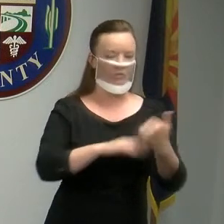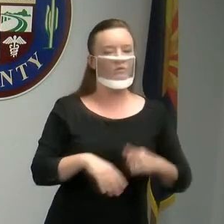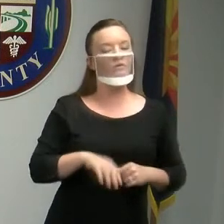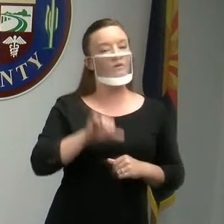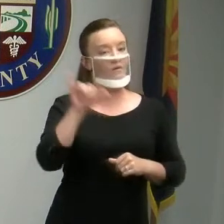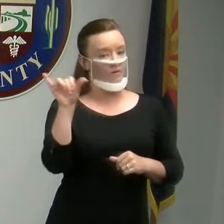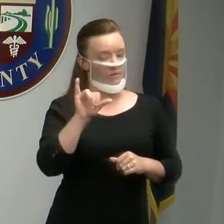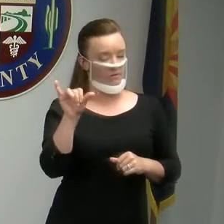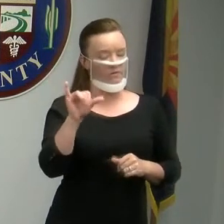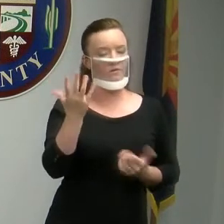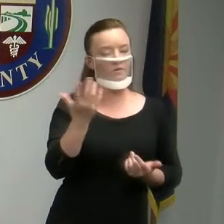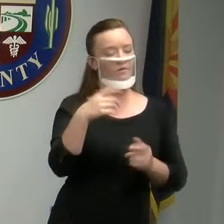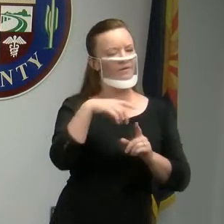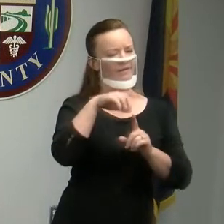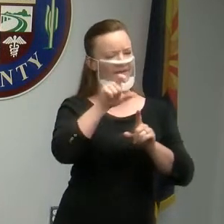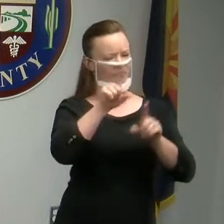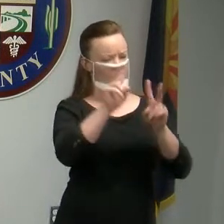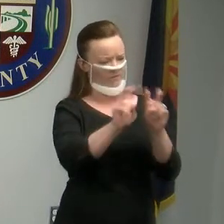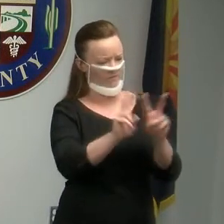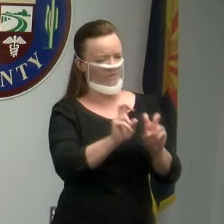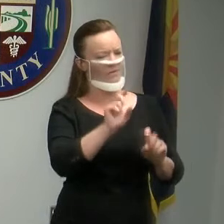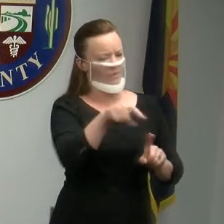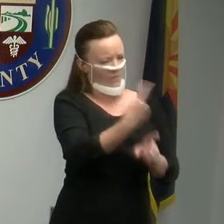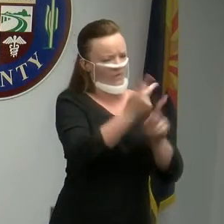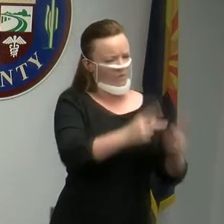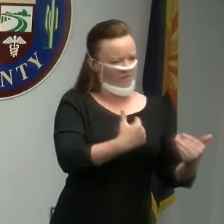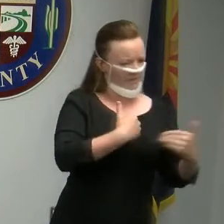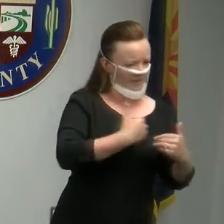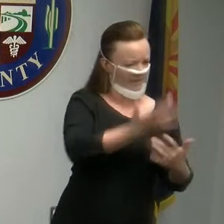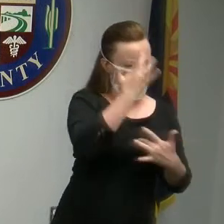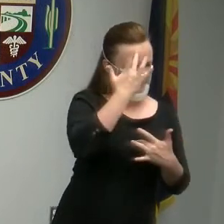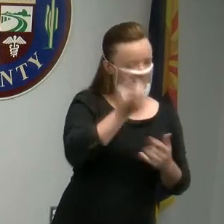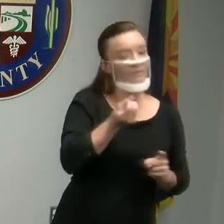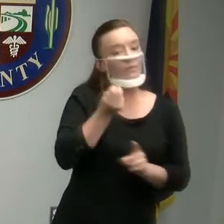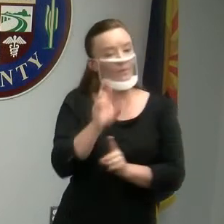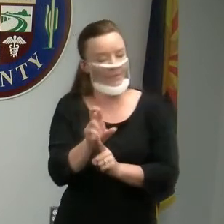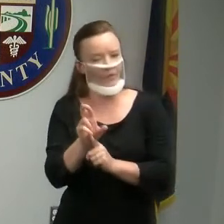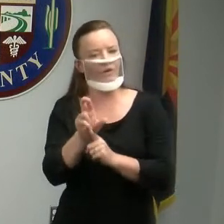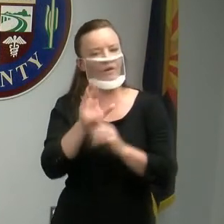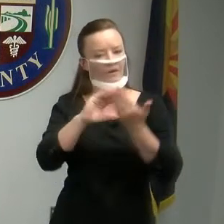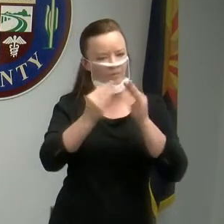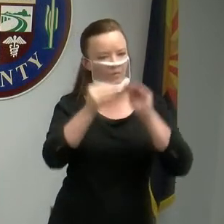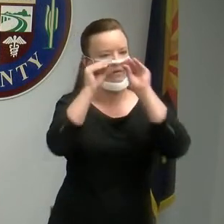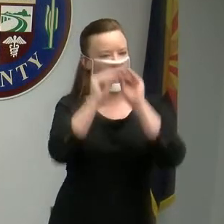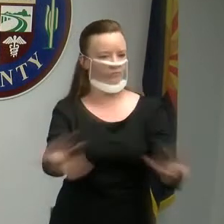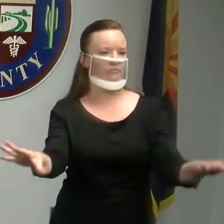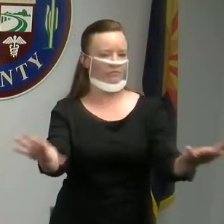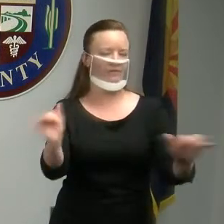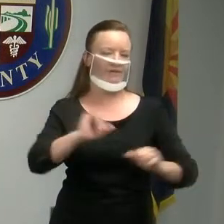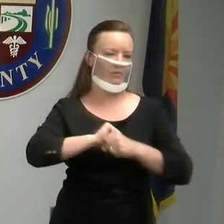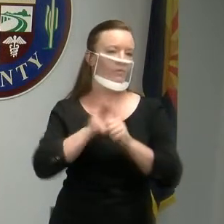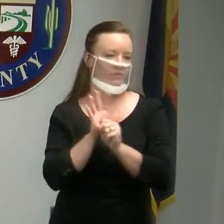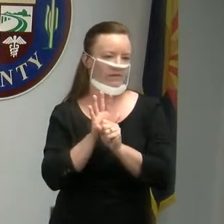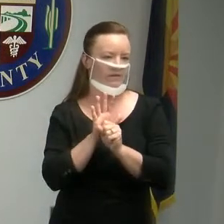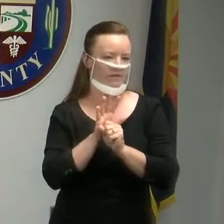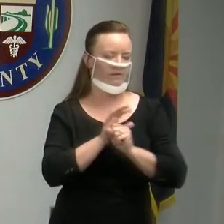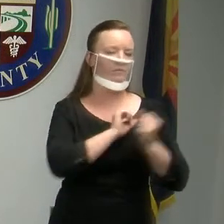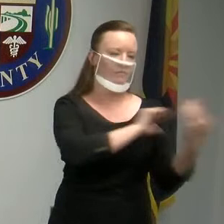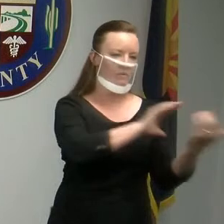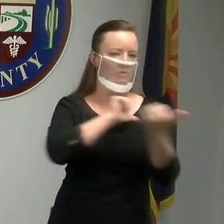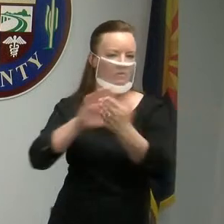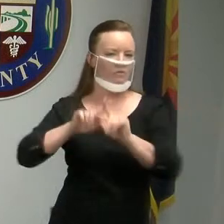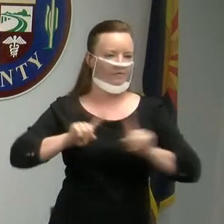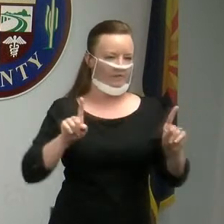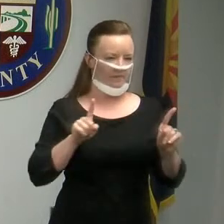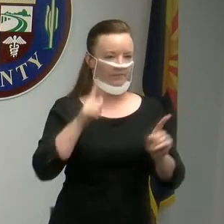community-wide spread that requires a much larger coordinated response, like with COVID-19. For each disease and case, our